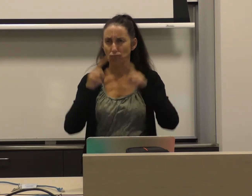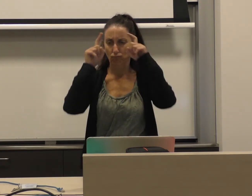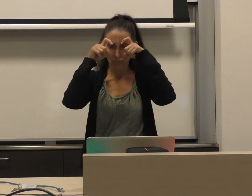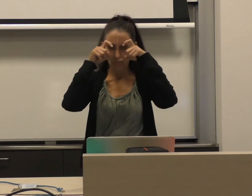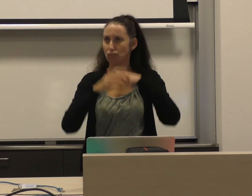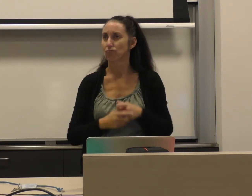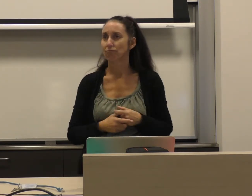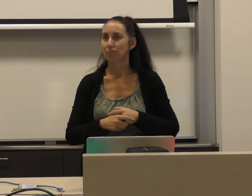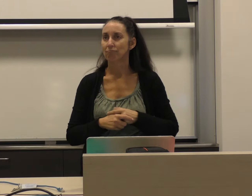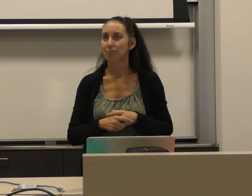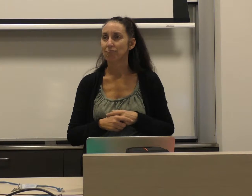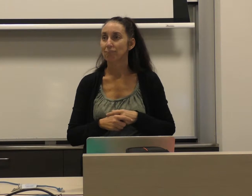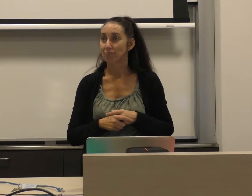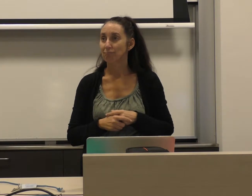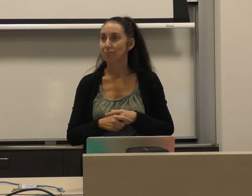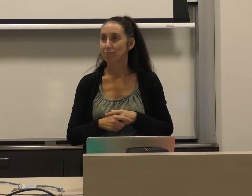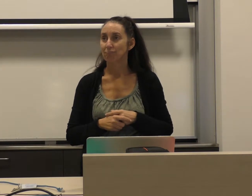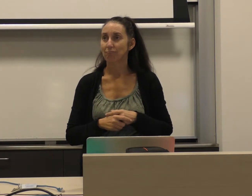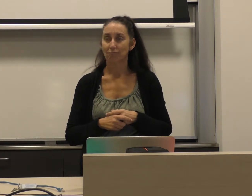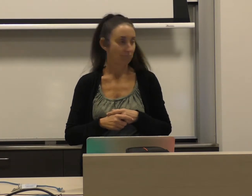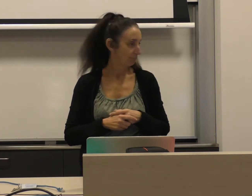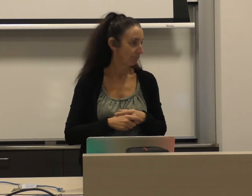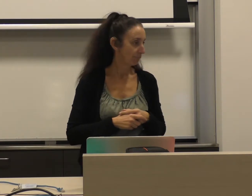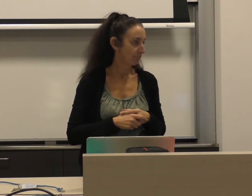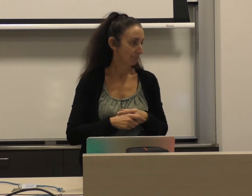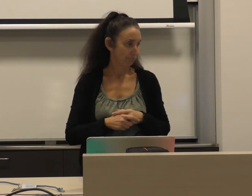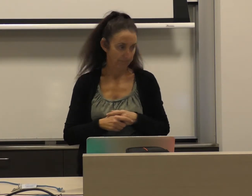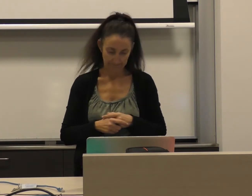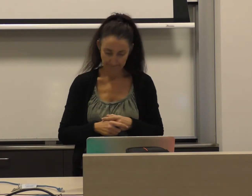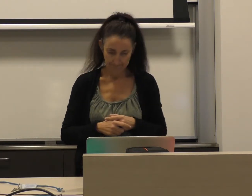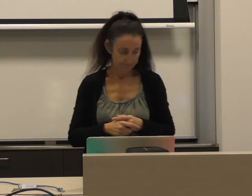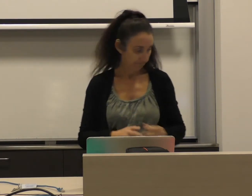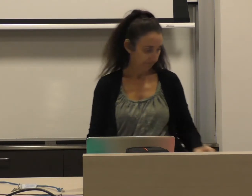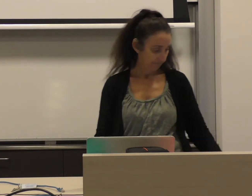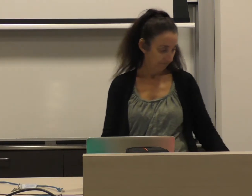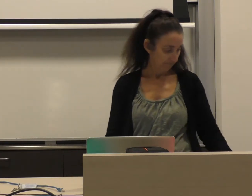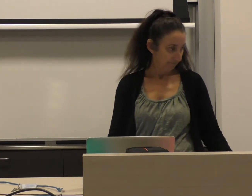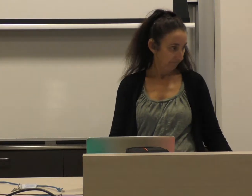You can use your eyebrows in a frown if you're expressing anger, for example.